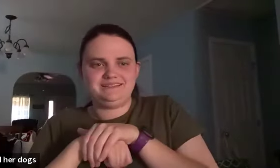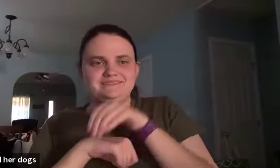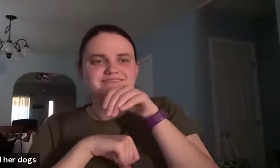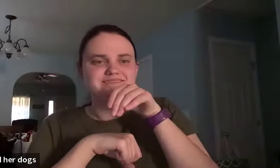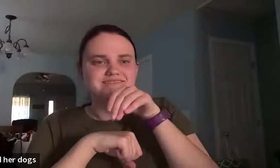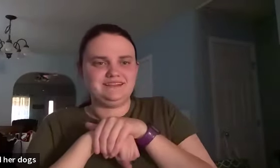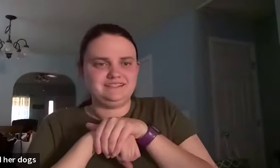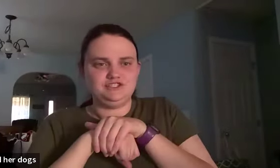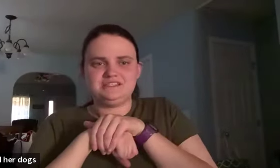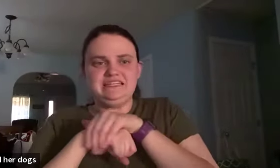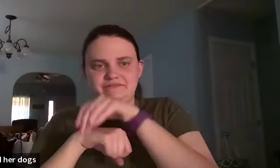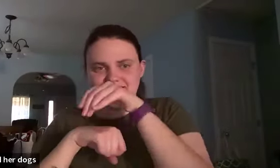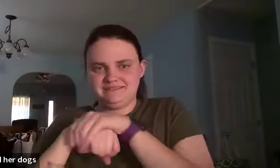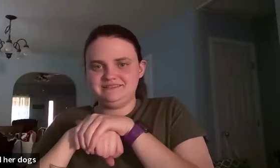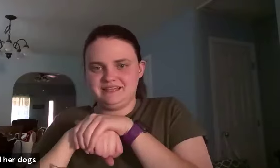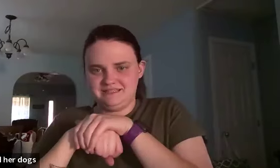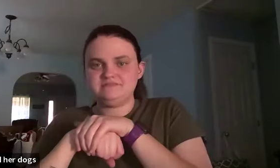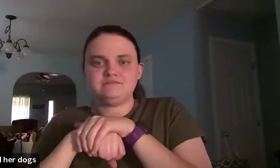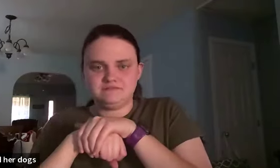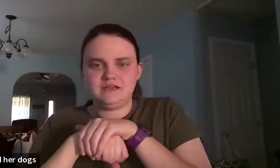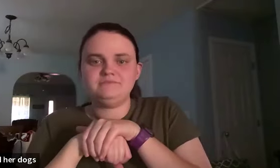night, night. You just leave it, night. Okay.